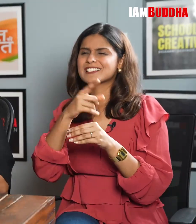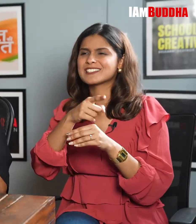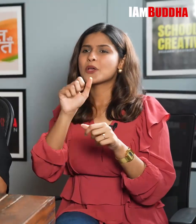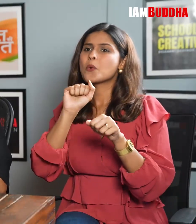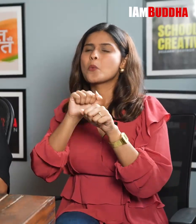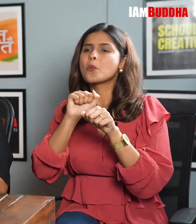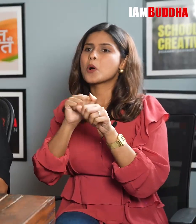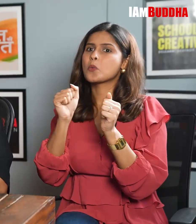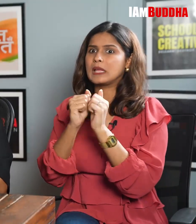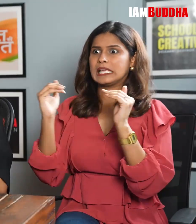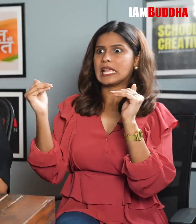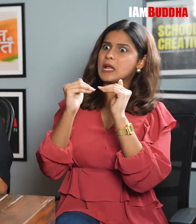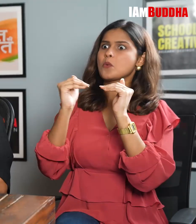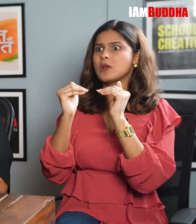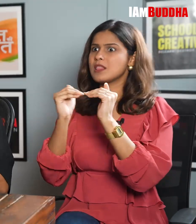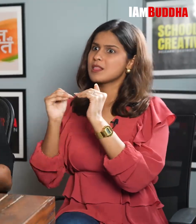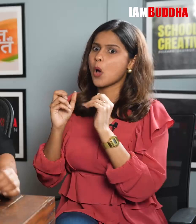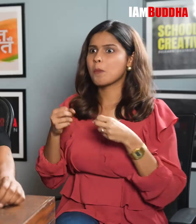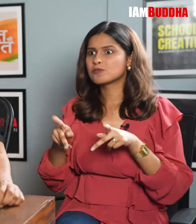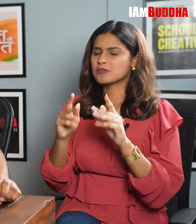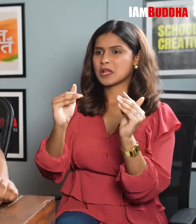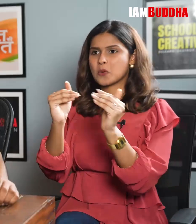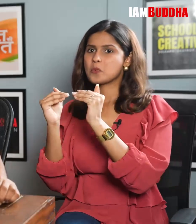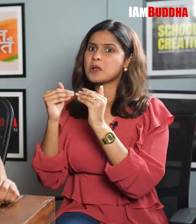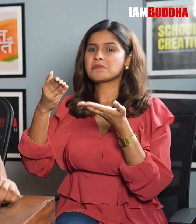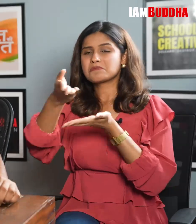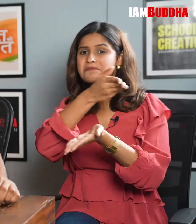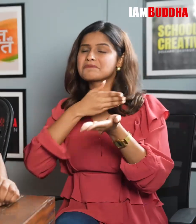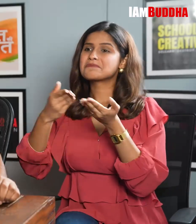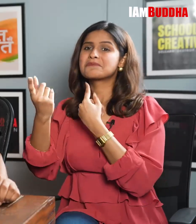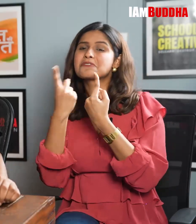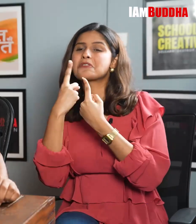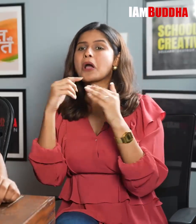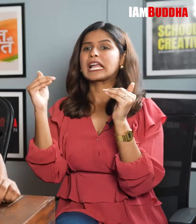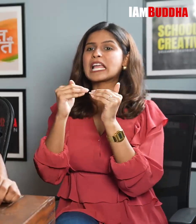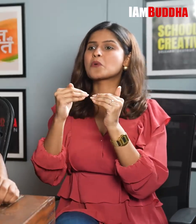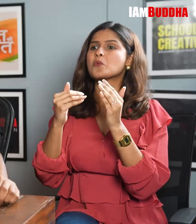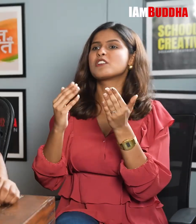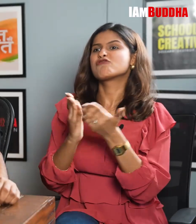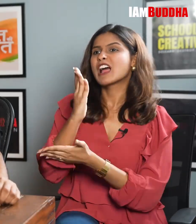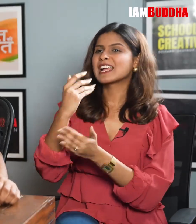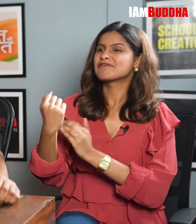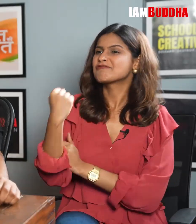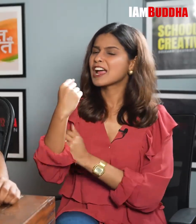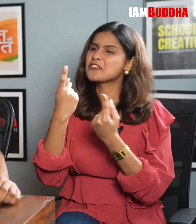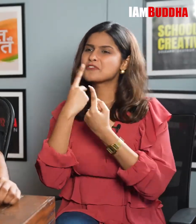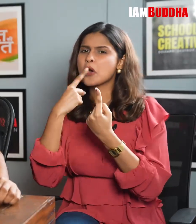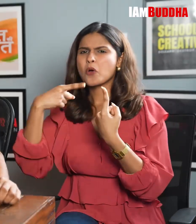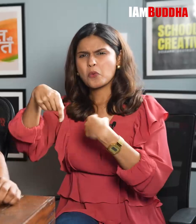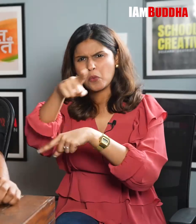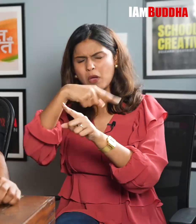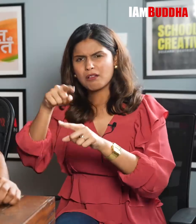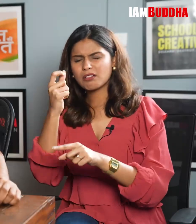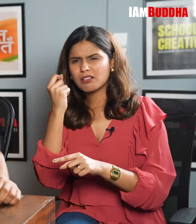with equal opportunity. Okay, you talk about equal rights and everything. Have you ever